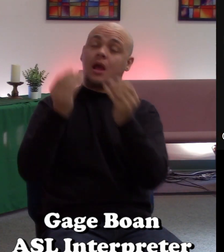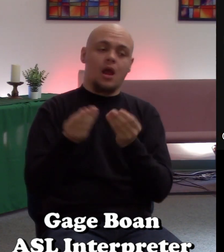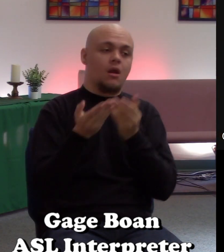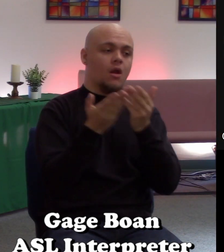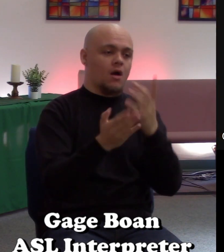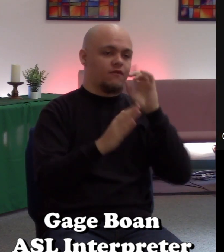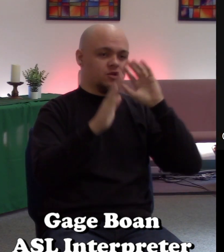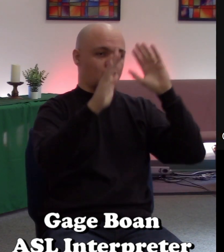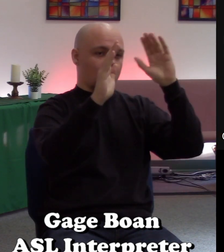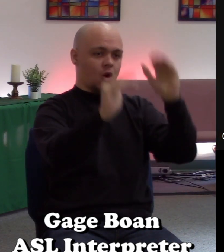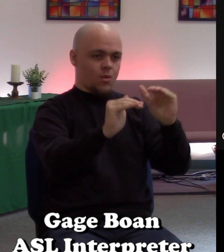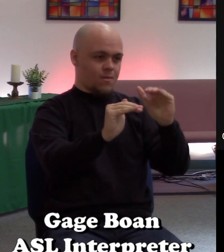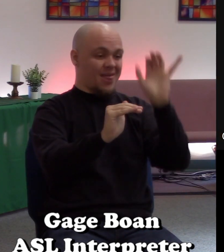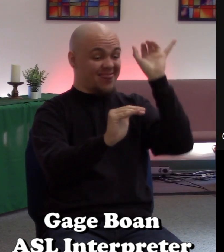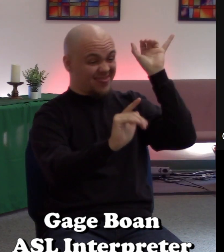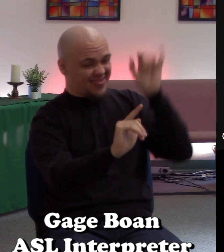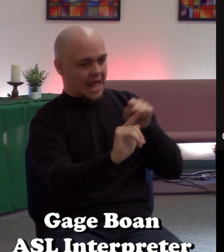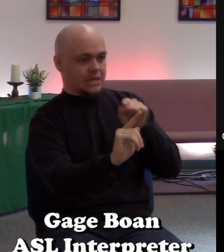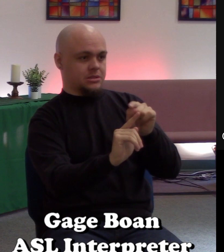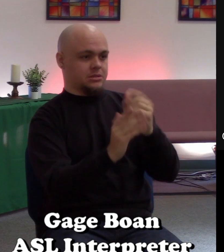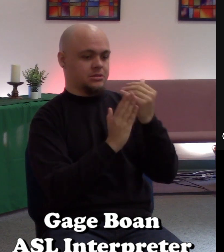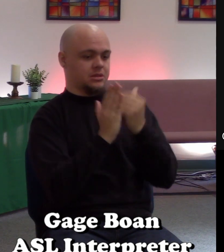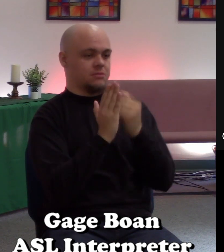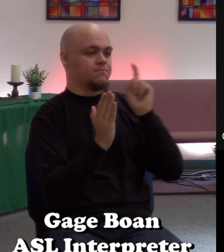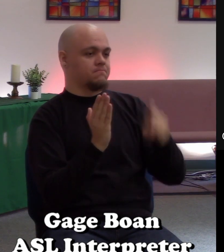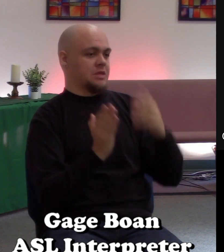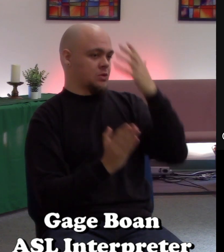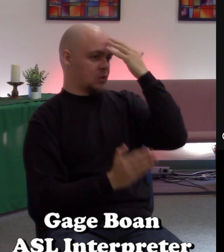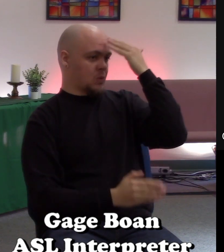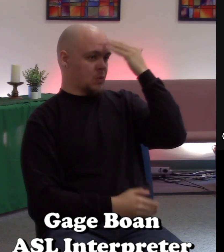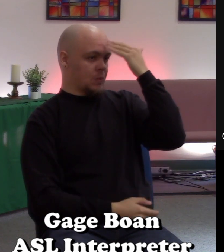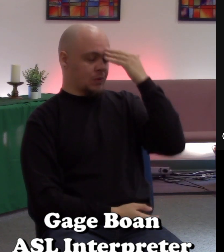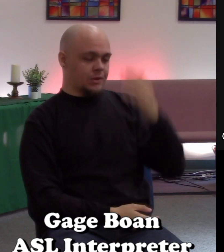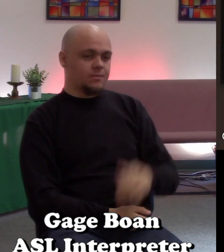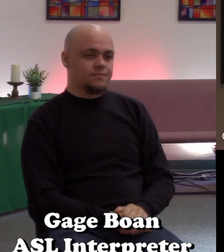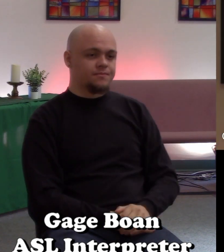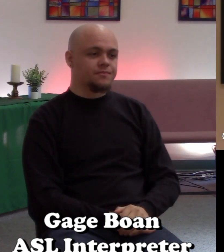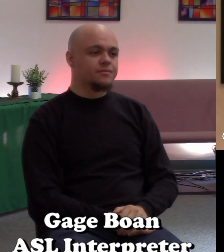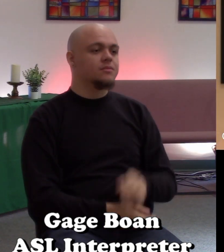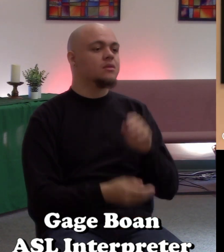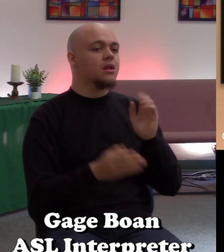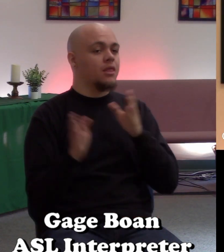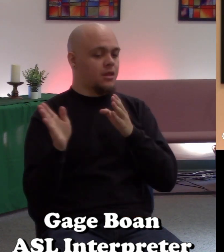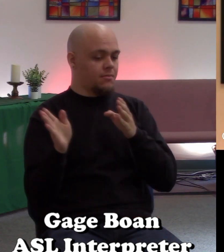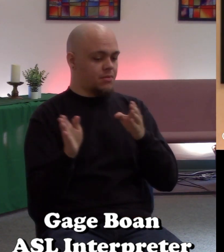Prophecy calls us to repentance and offers us hope. And that's what we need to live out.